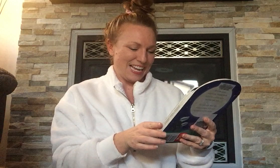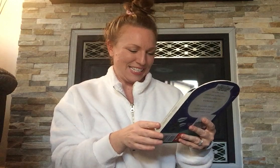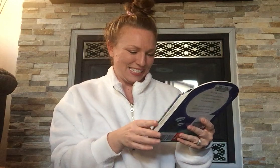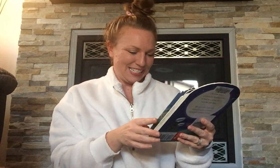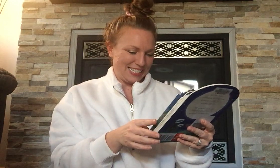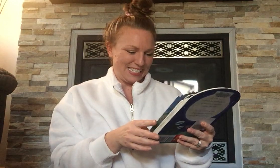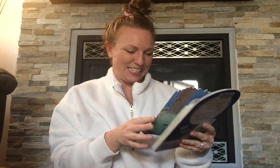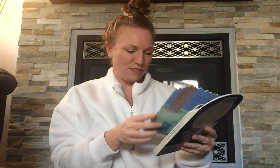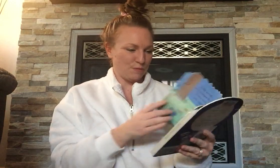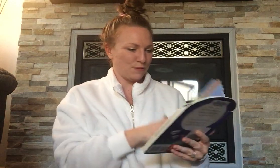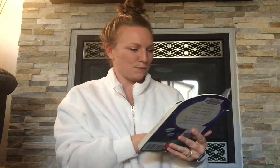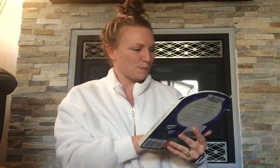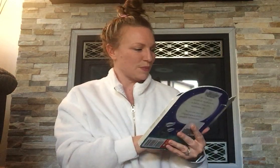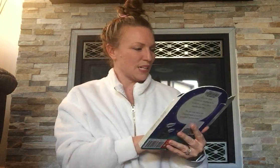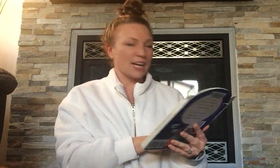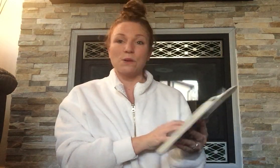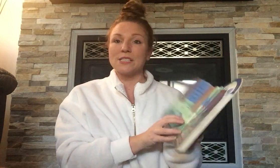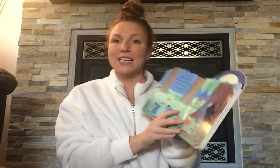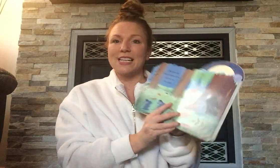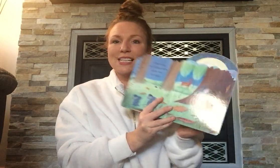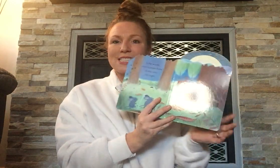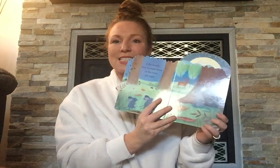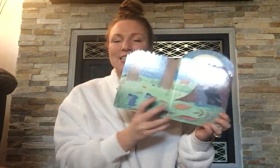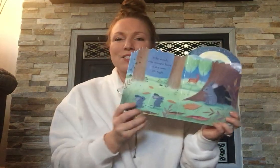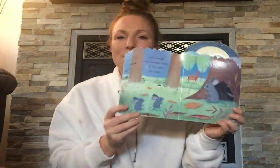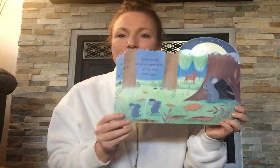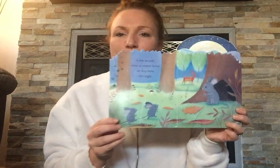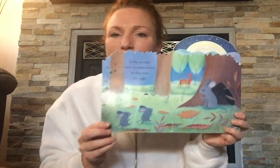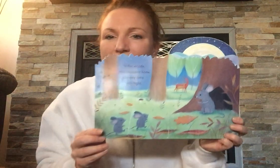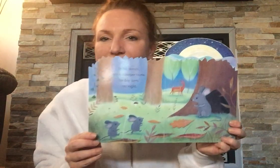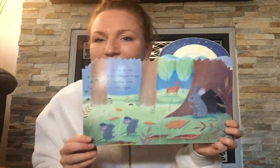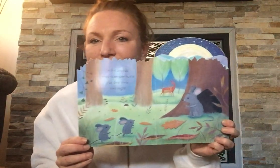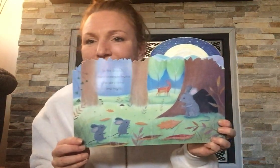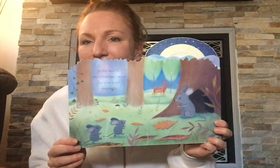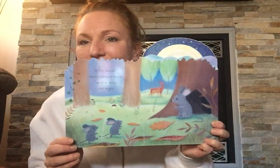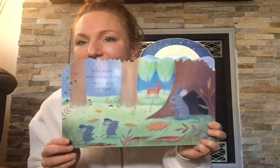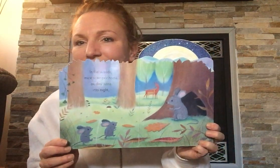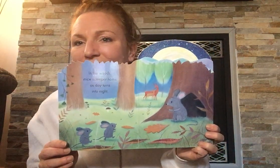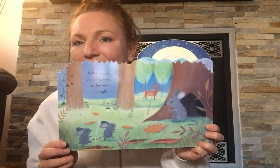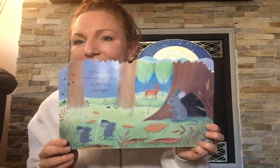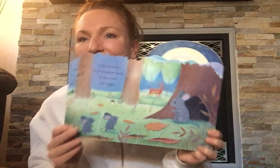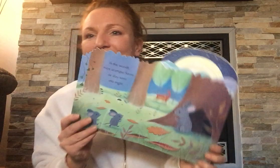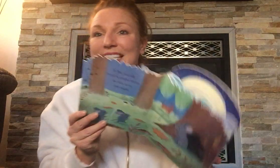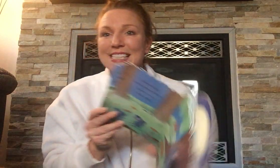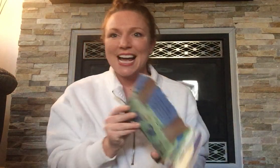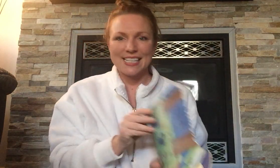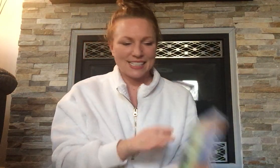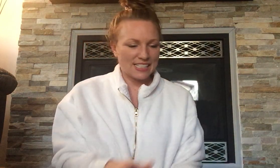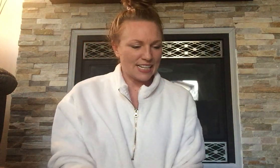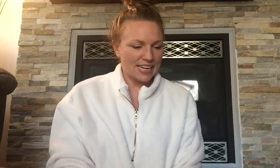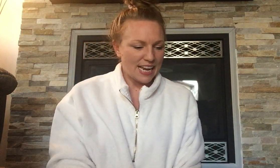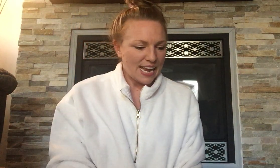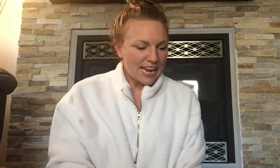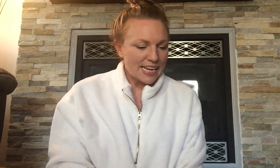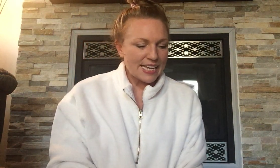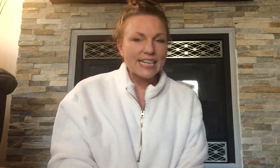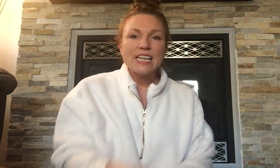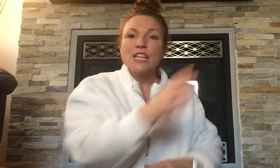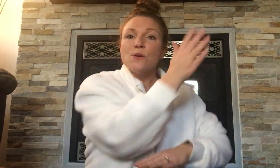And it goes like this. Here's our first page. It says, "In